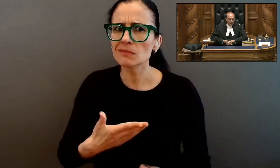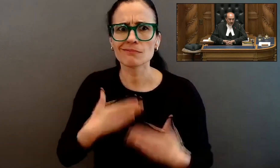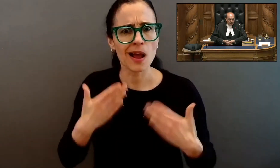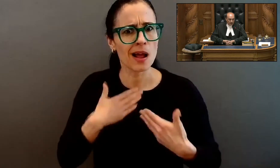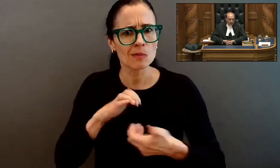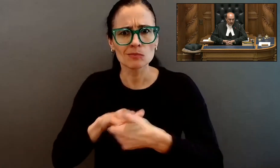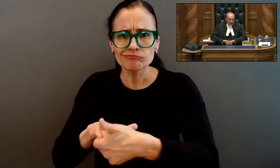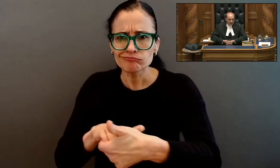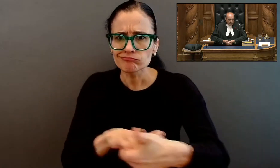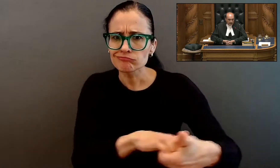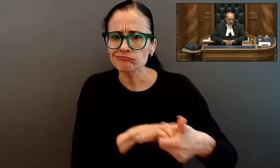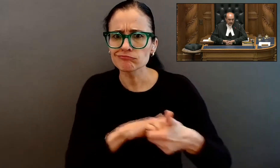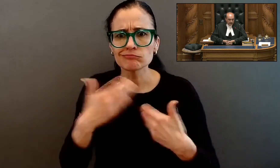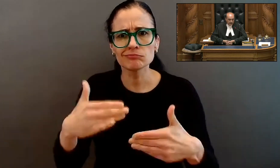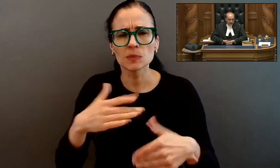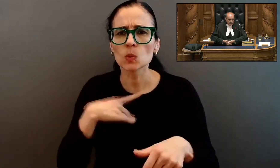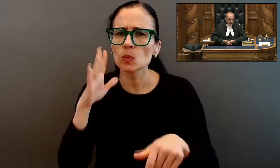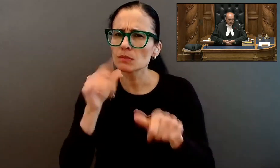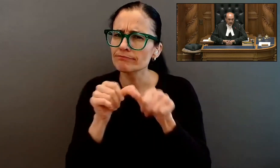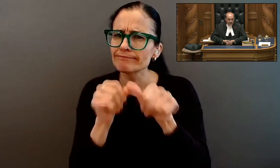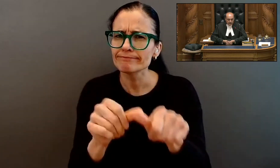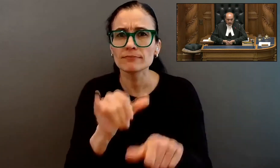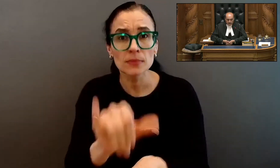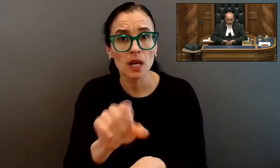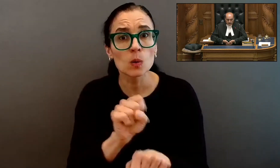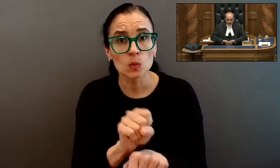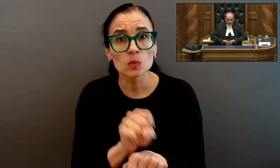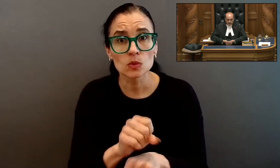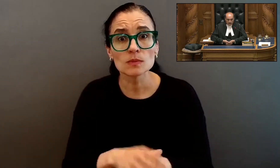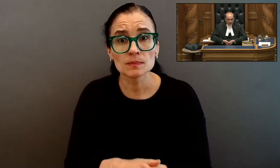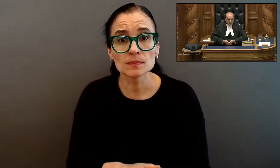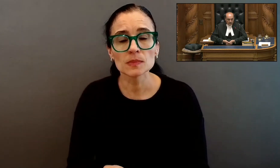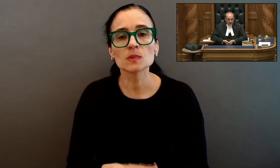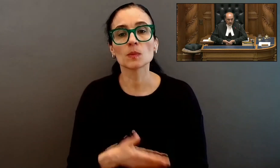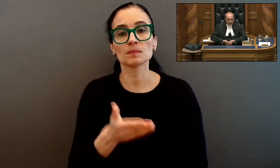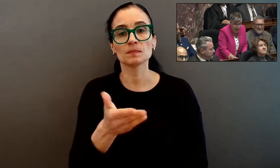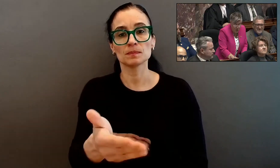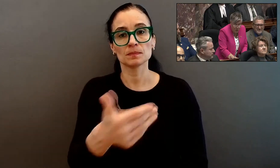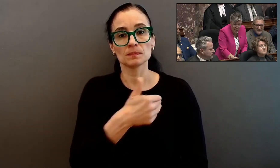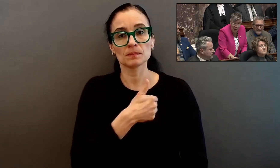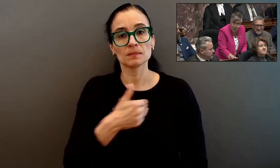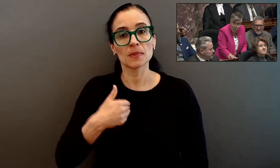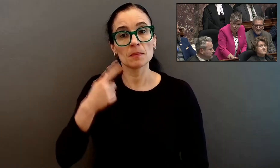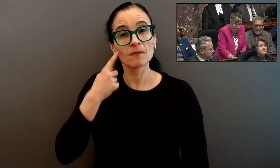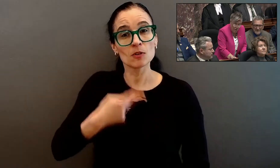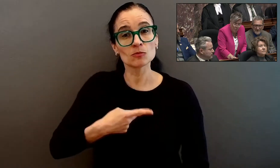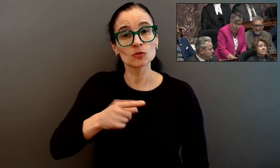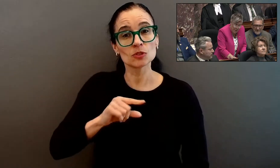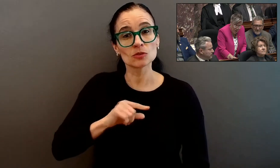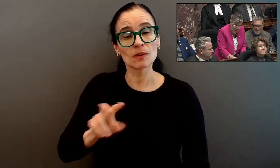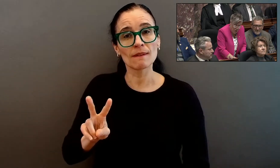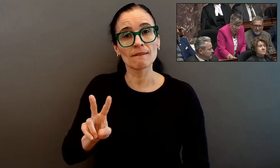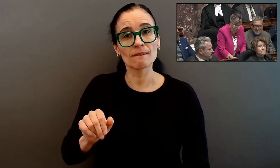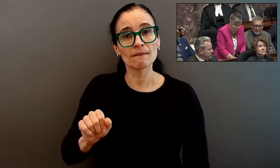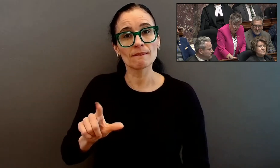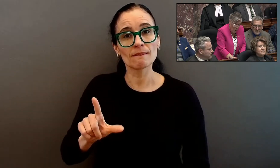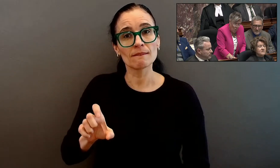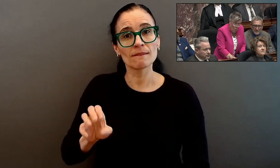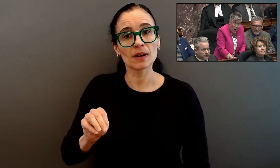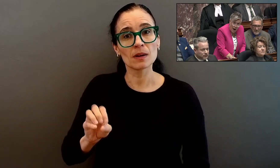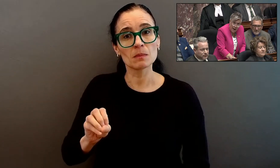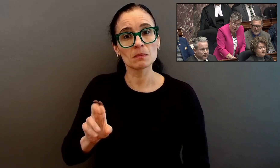Member for Prince George Valemount. Thank you, Mr. Speaker. So that's a no. Did the Attorney General or the Premier